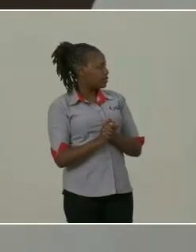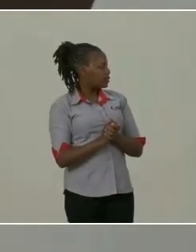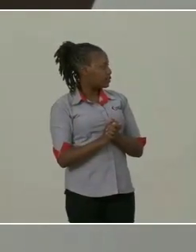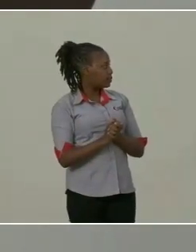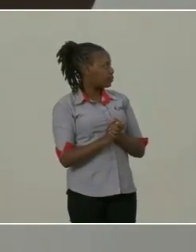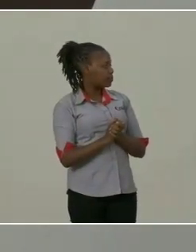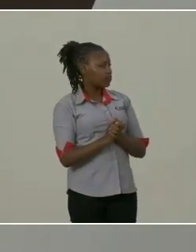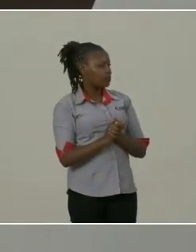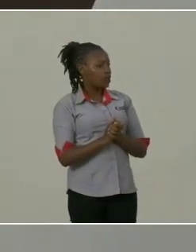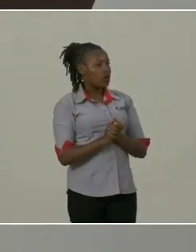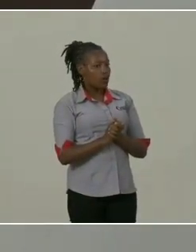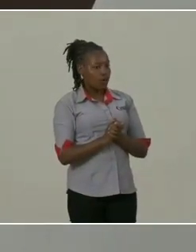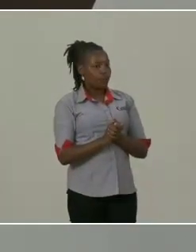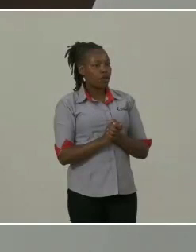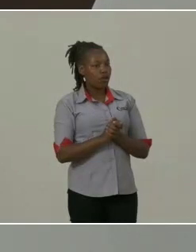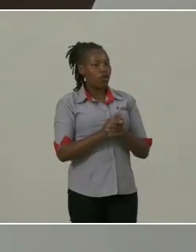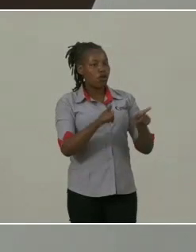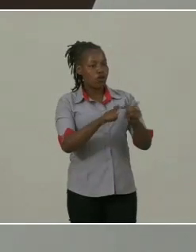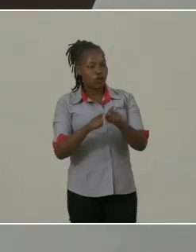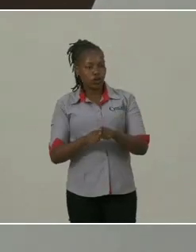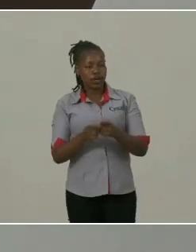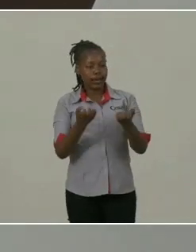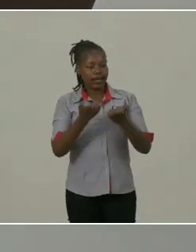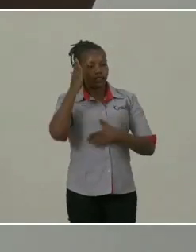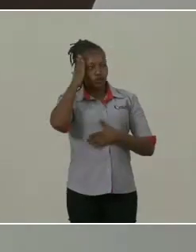One thing to note, for the physically